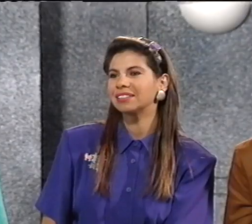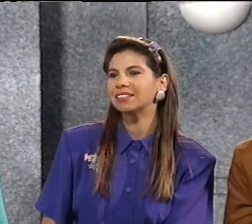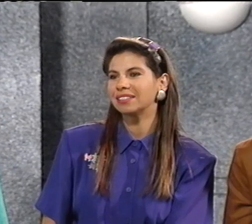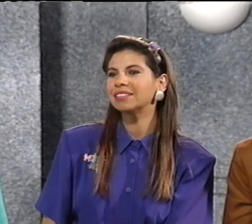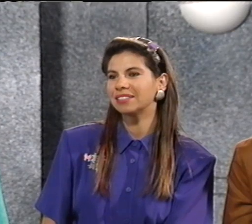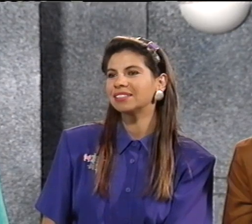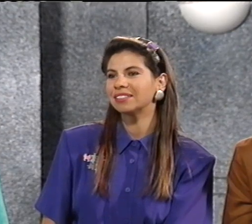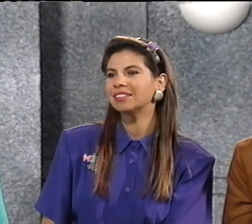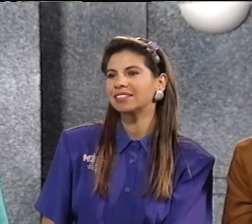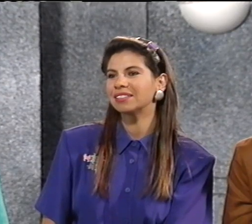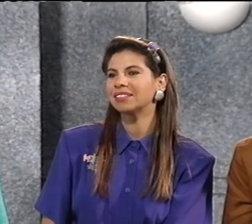signing.